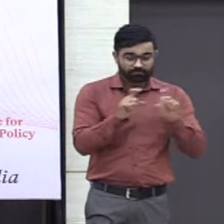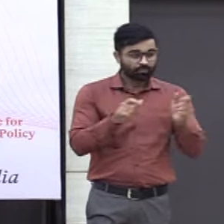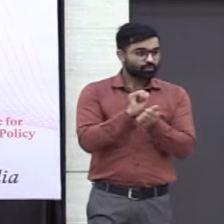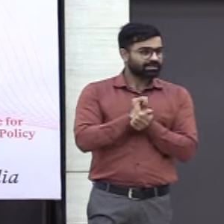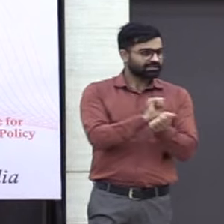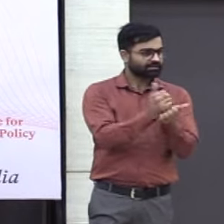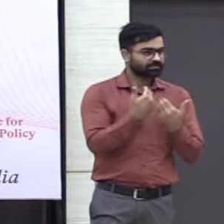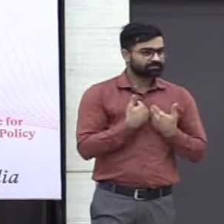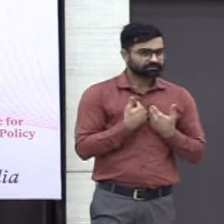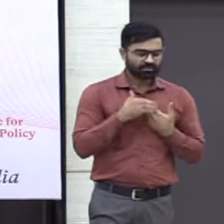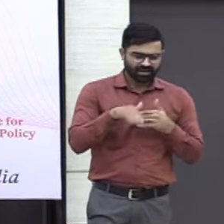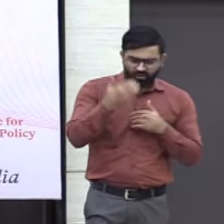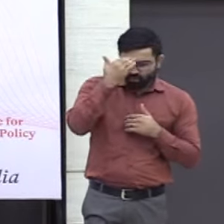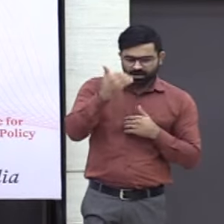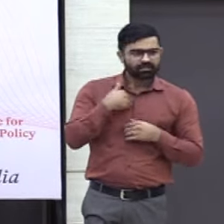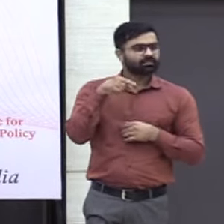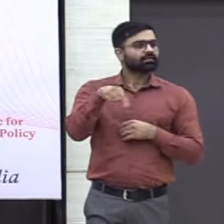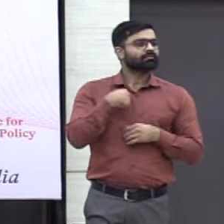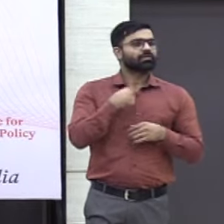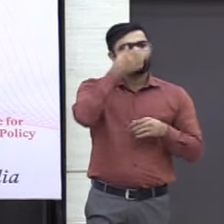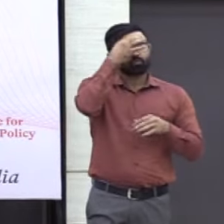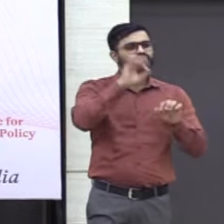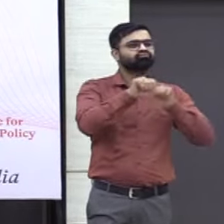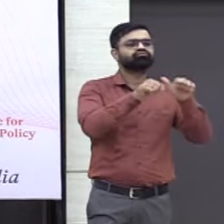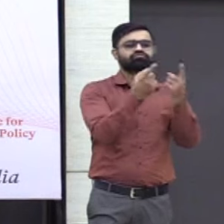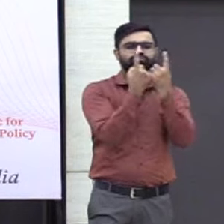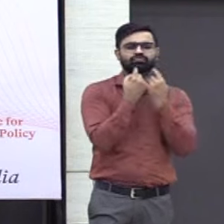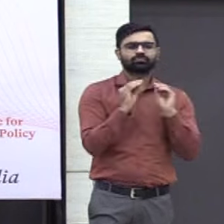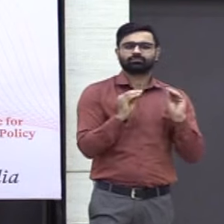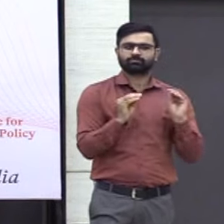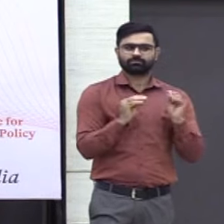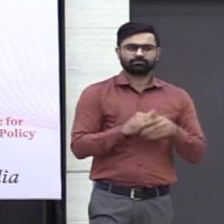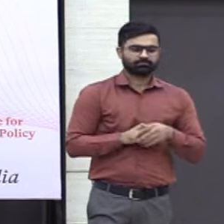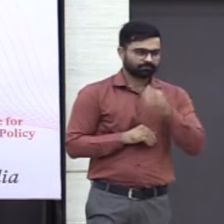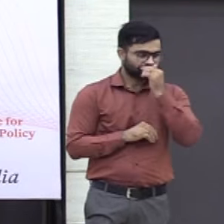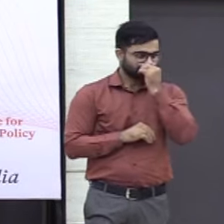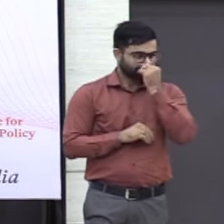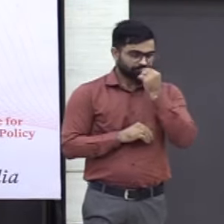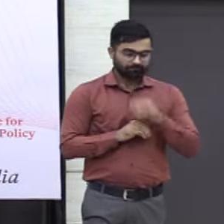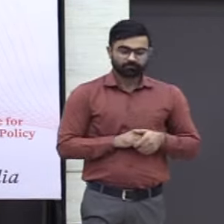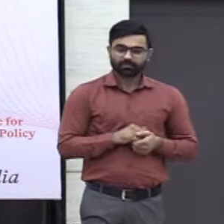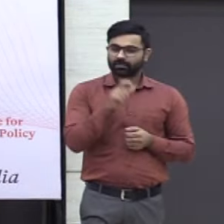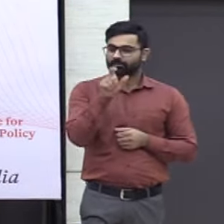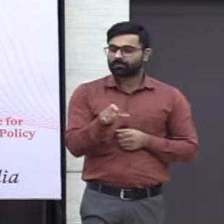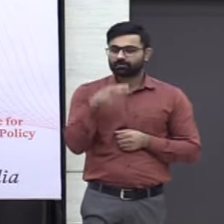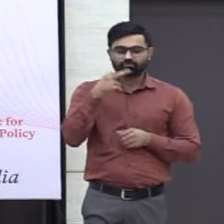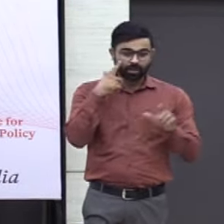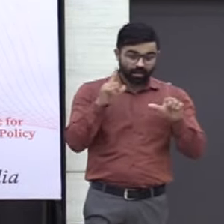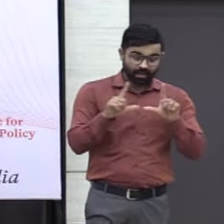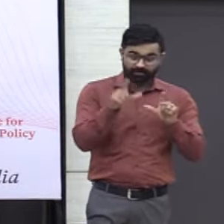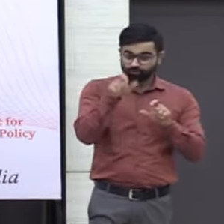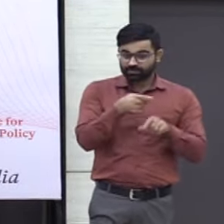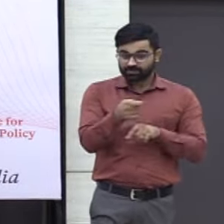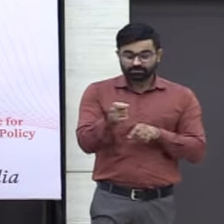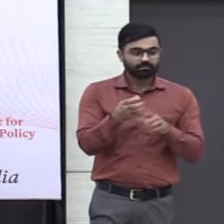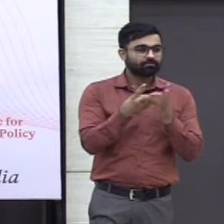me. So how does he know that there's going to be no proper investigation? To prevent such person from causing the evidence of the offense